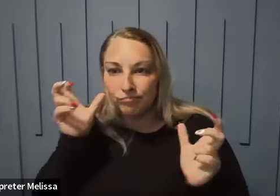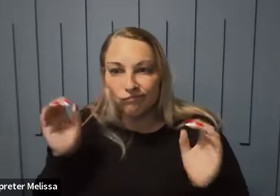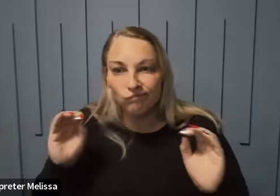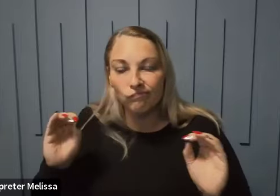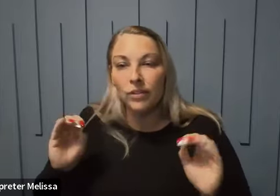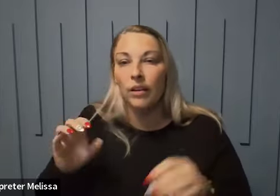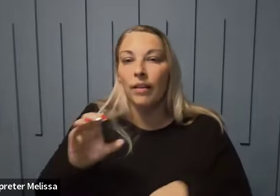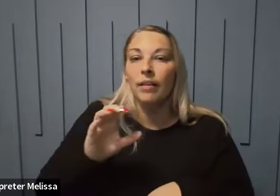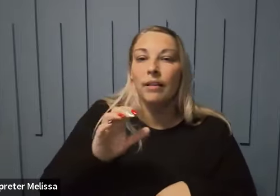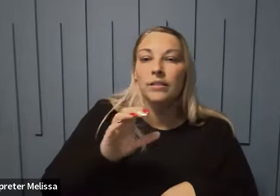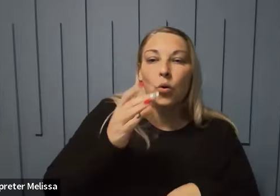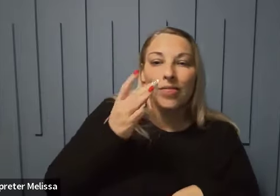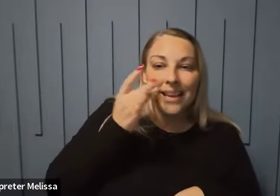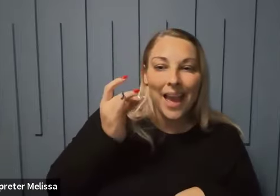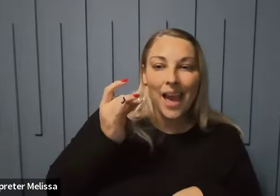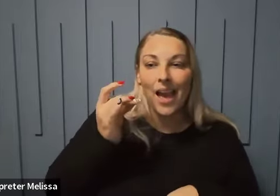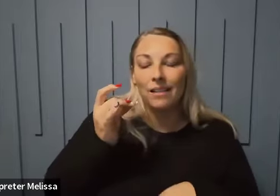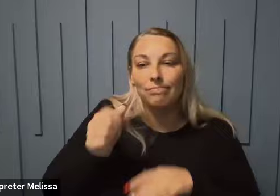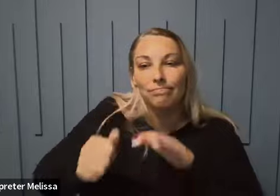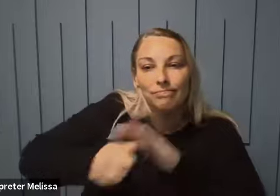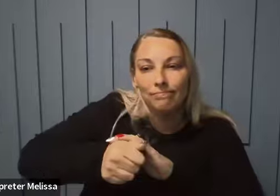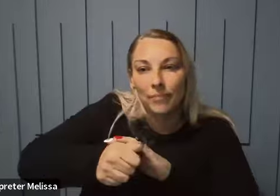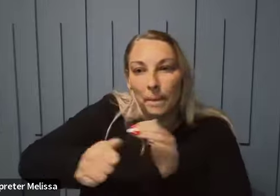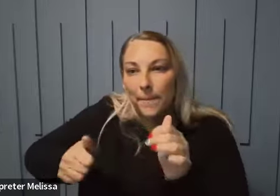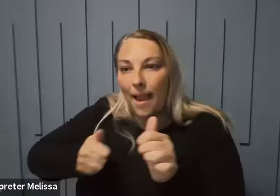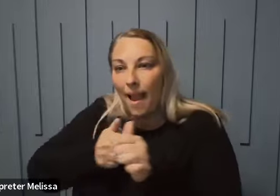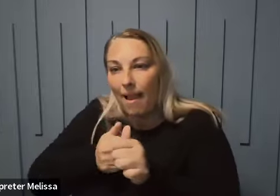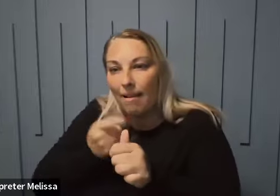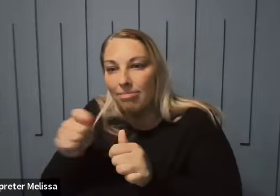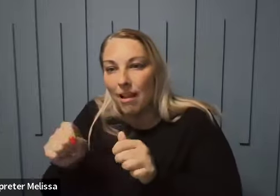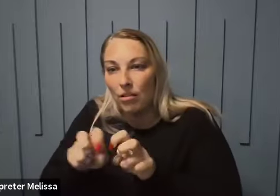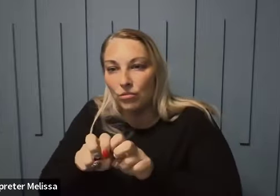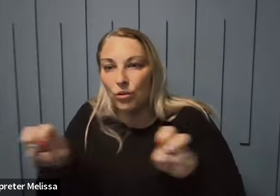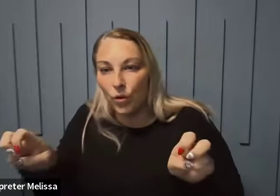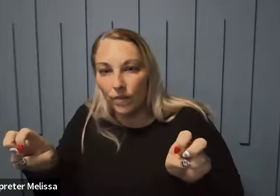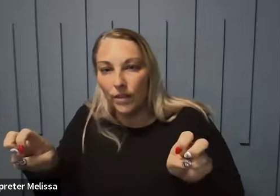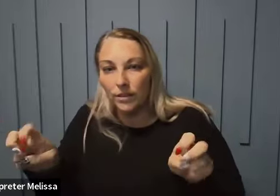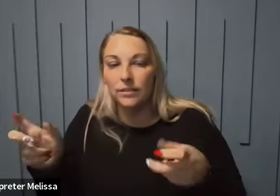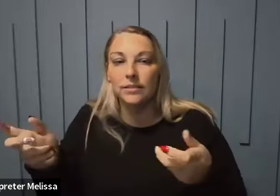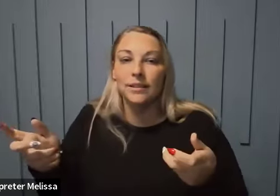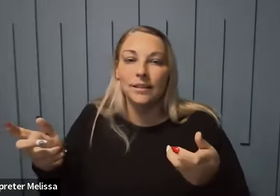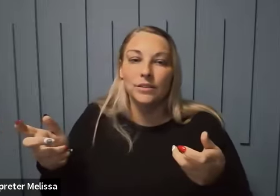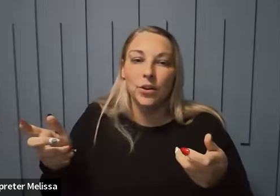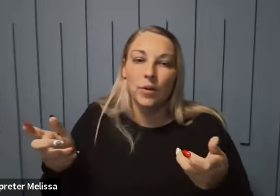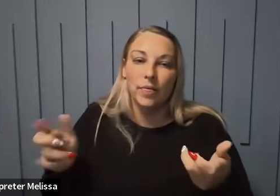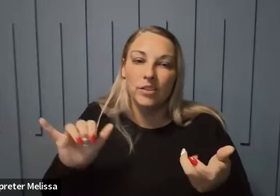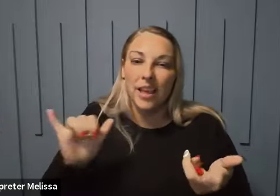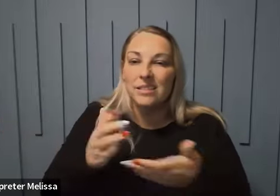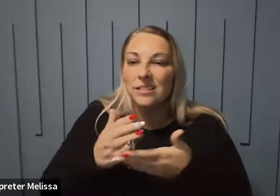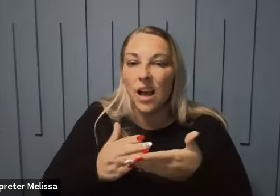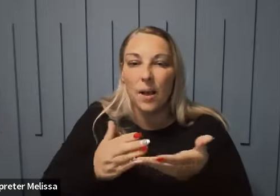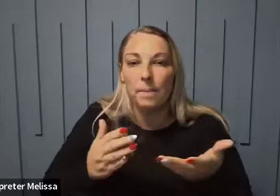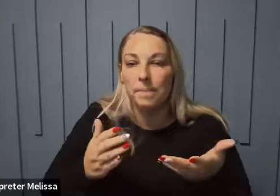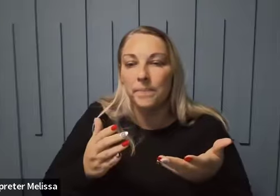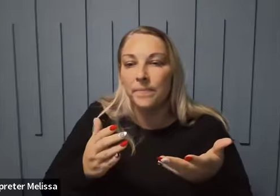The cat hid behind the sofa. Well, I mean, there are some sign systems. I guess I haven't used an English sign system for so